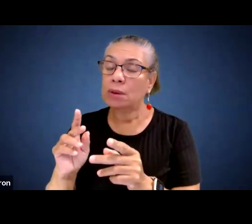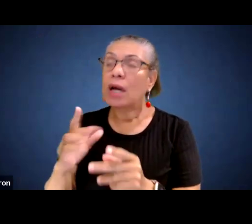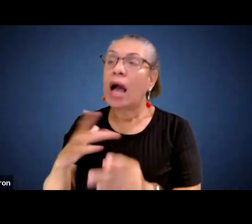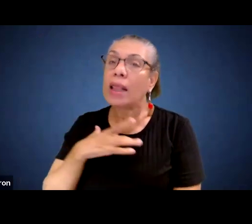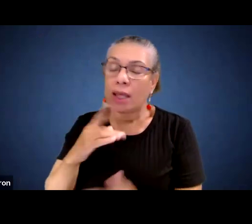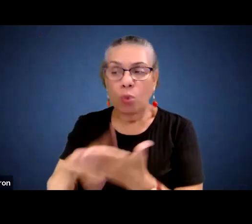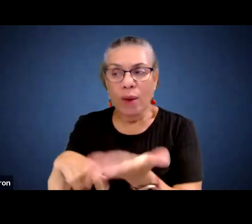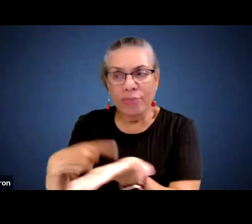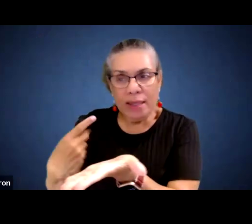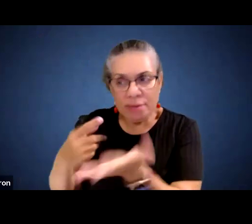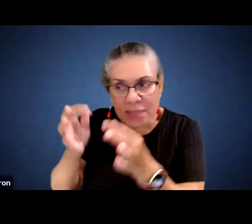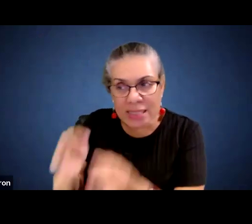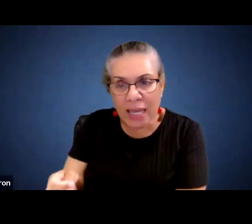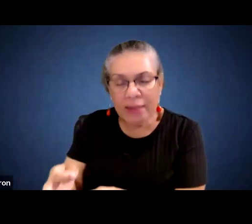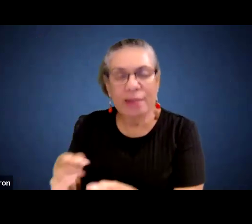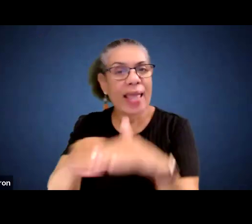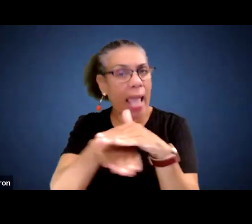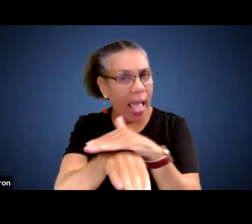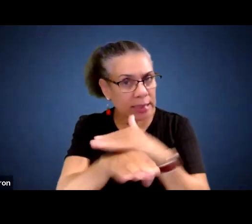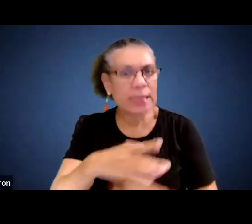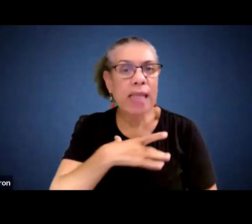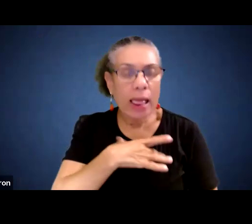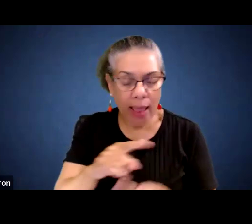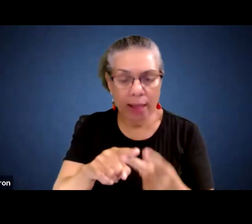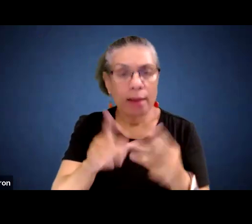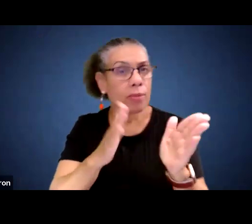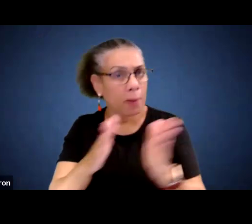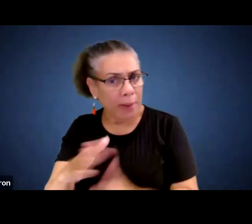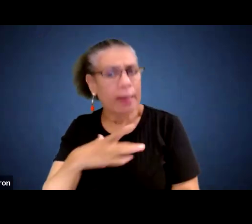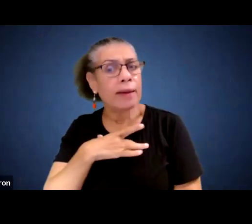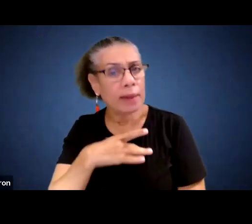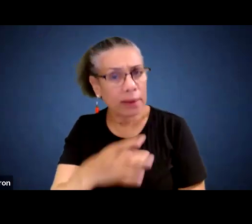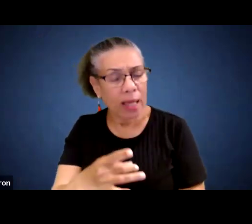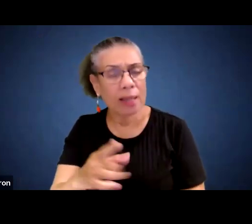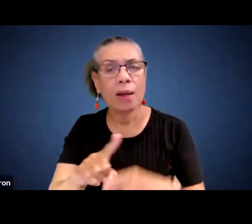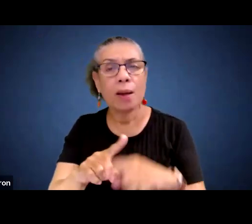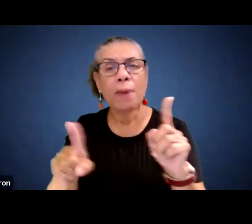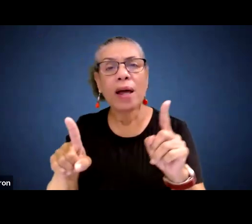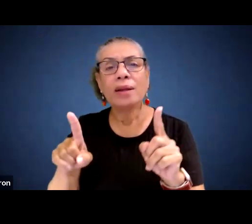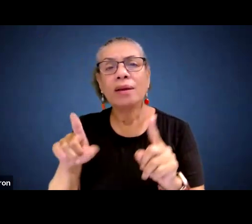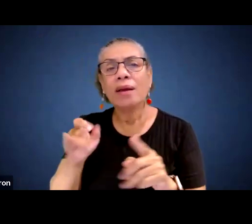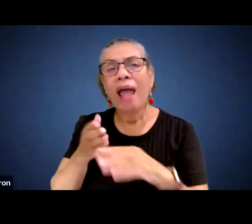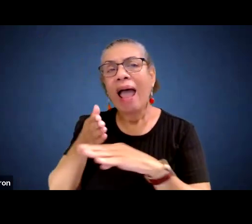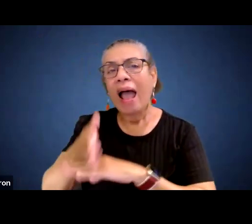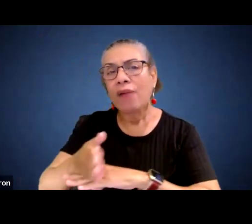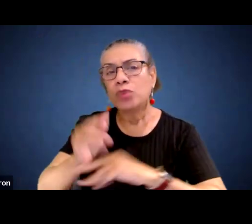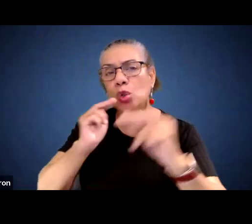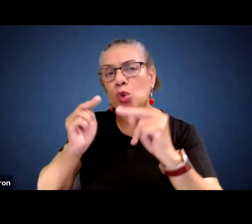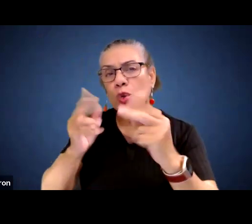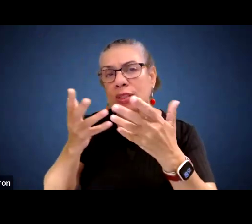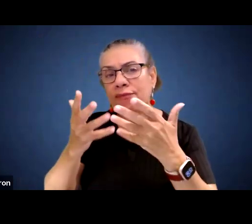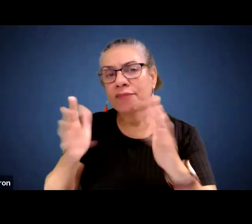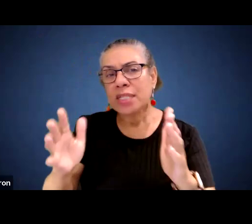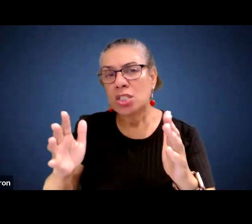they've decided to do. I like the access. I like the plan. I like everything. But once it's negotiated, it has to be something